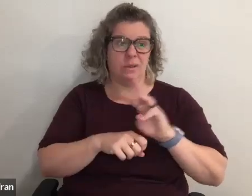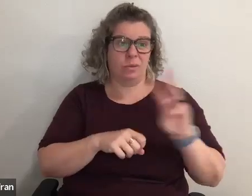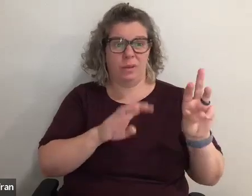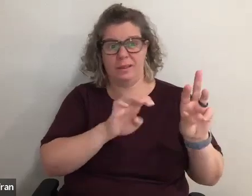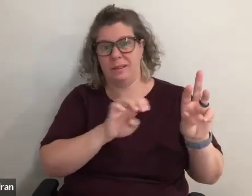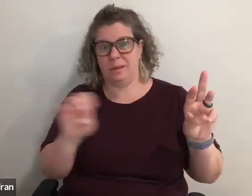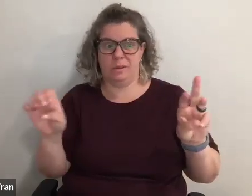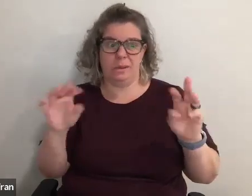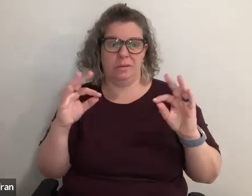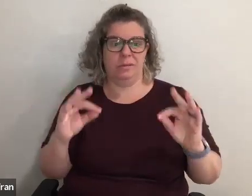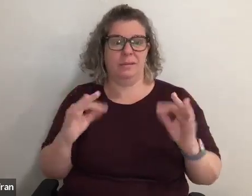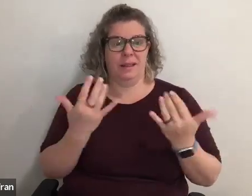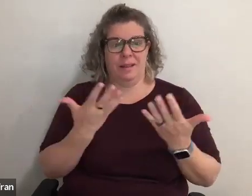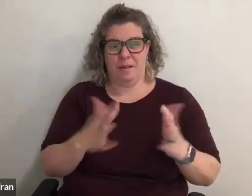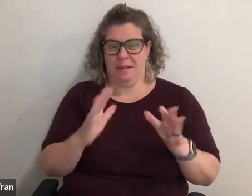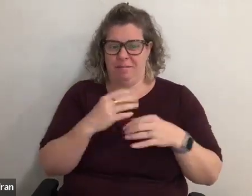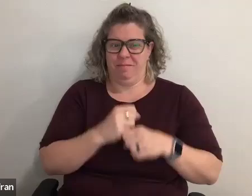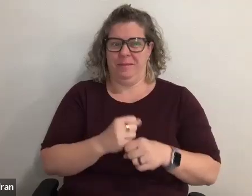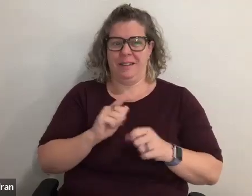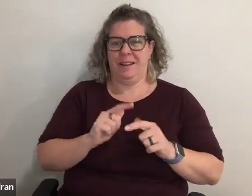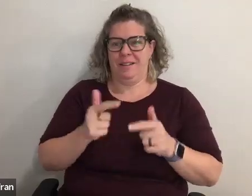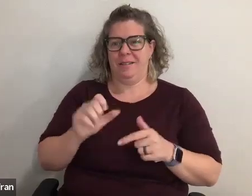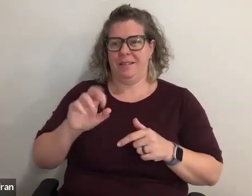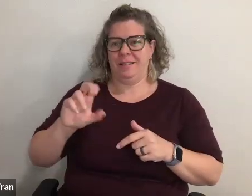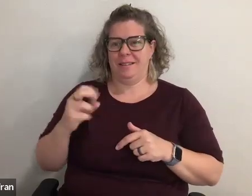States. Thank you for the time, and I'll turn it back over to Sarah.